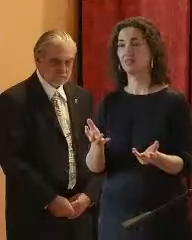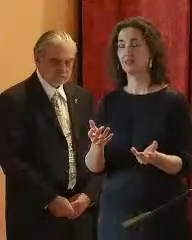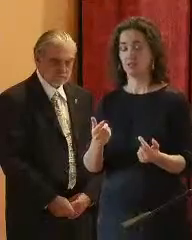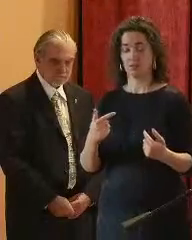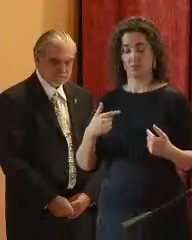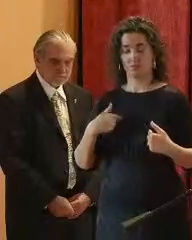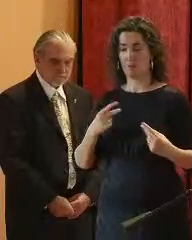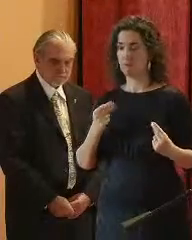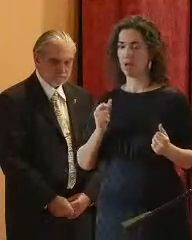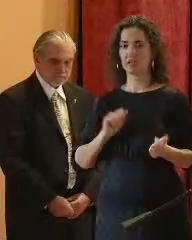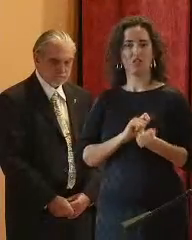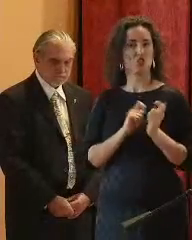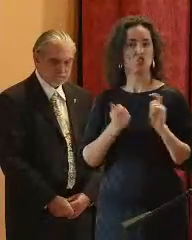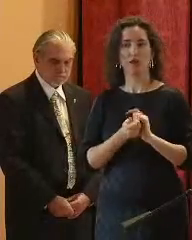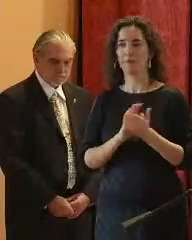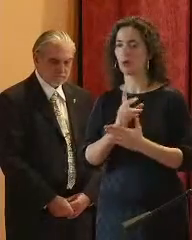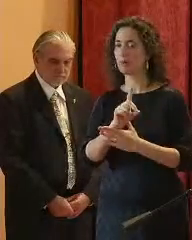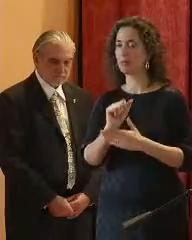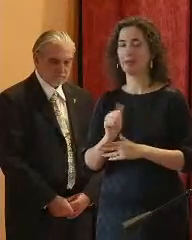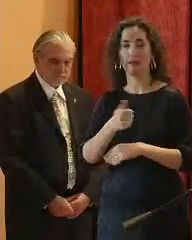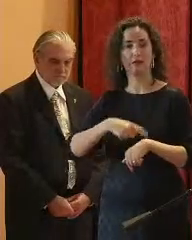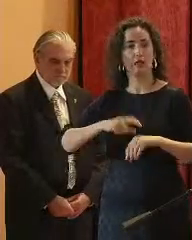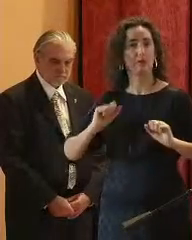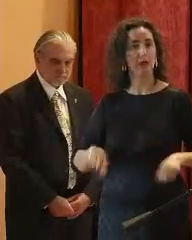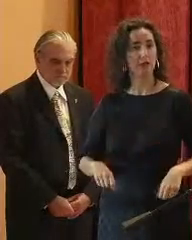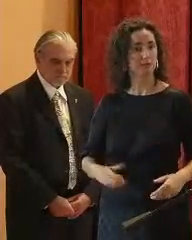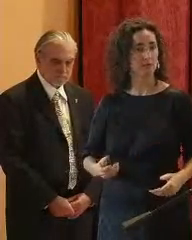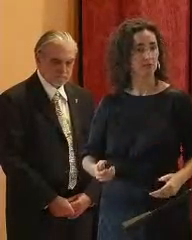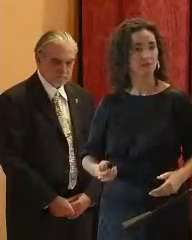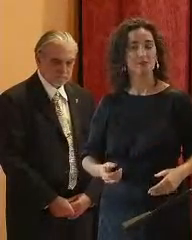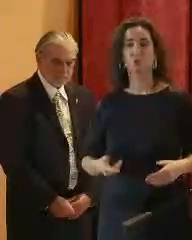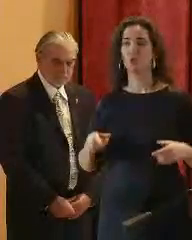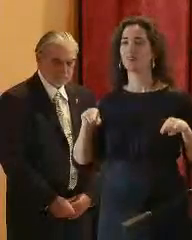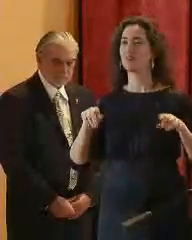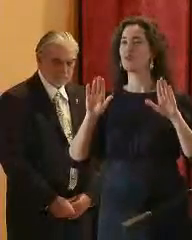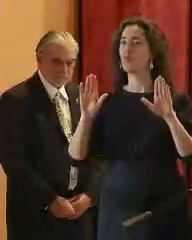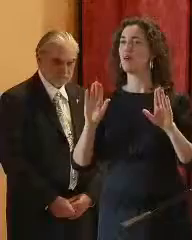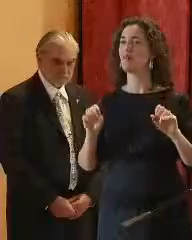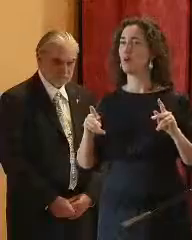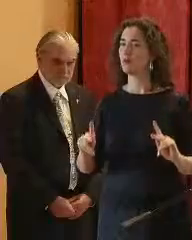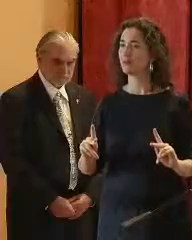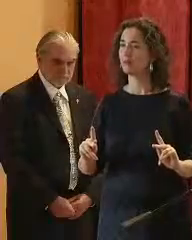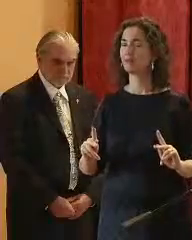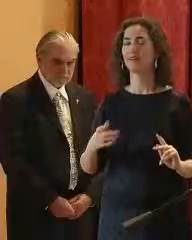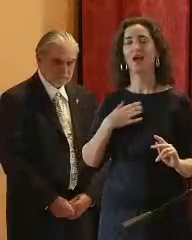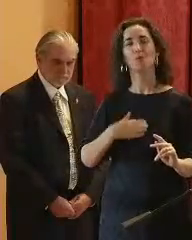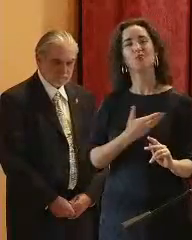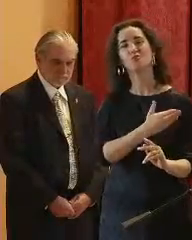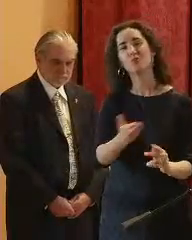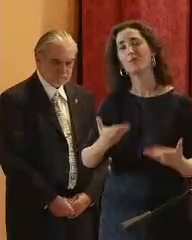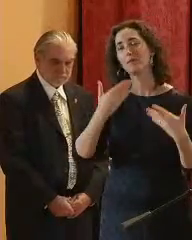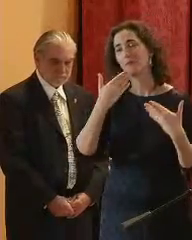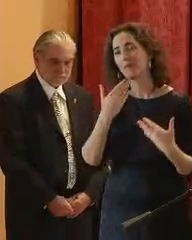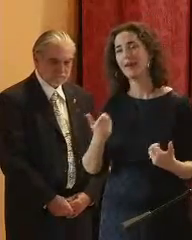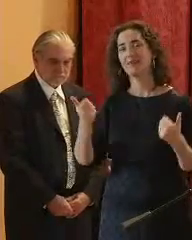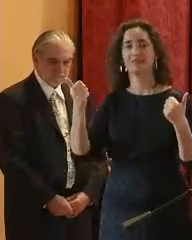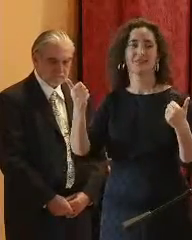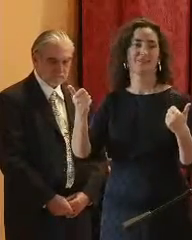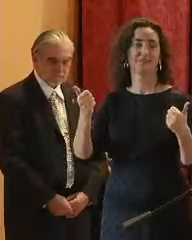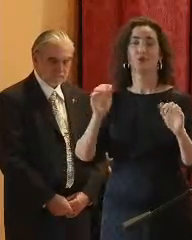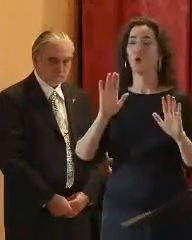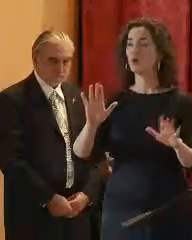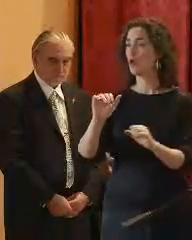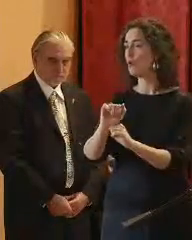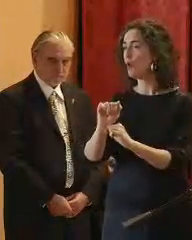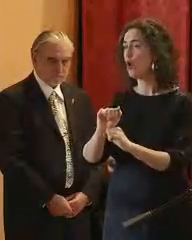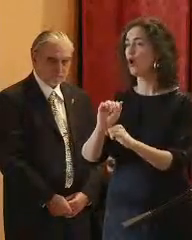being disabled ourselves. So what a wonderful opportunity. I wish you all the very best in your work,